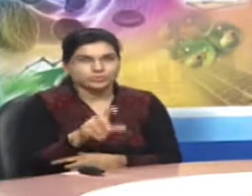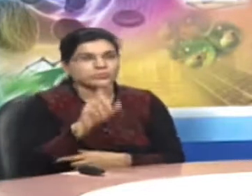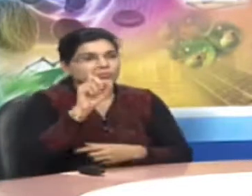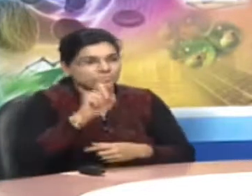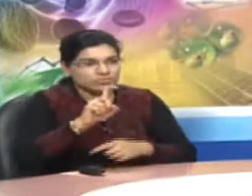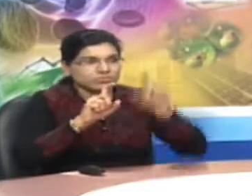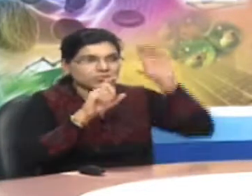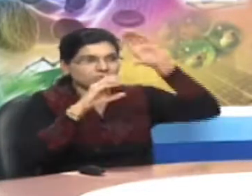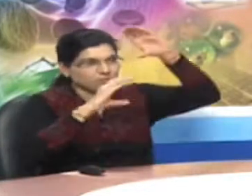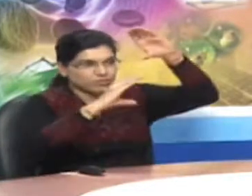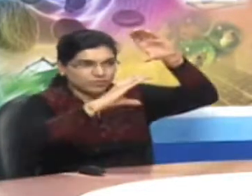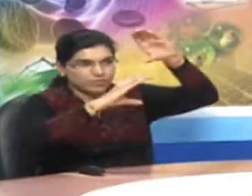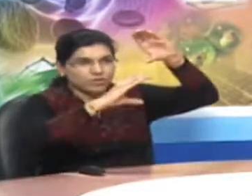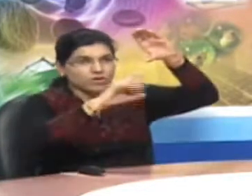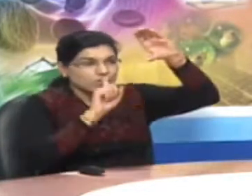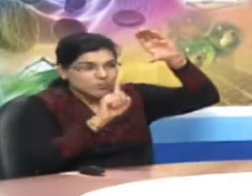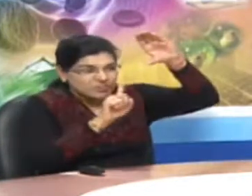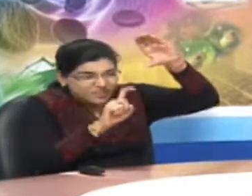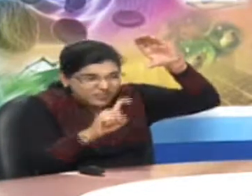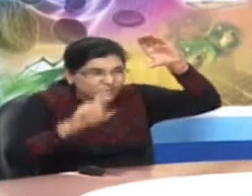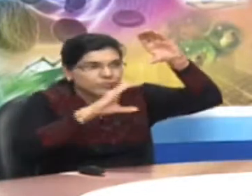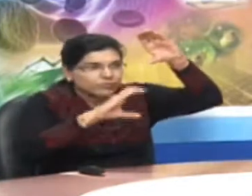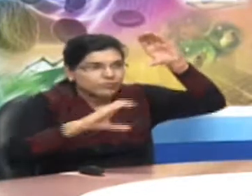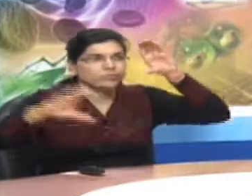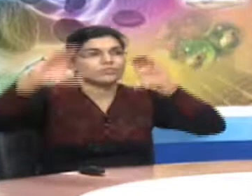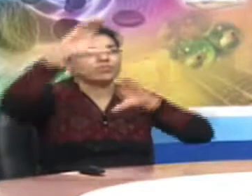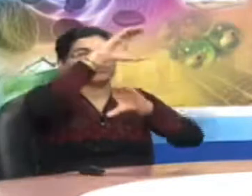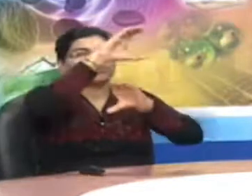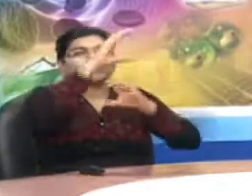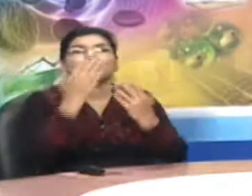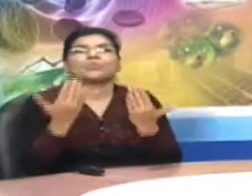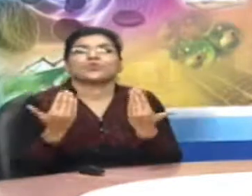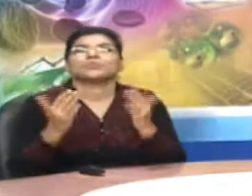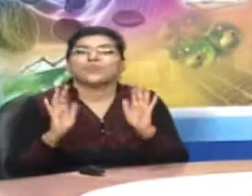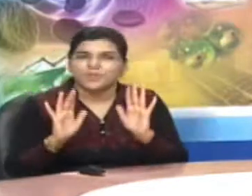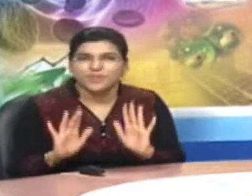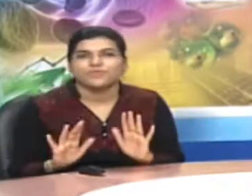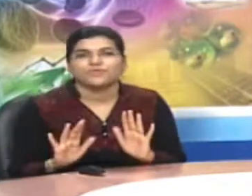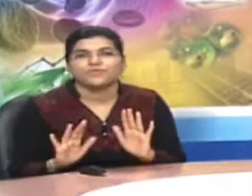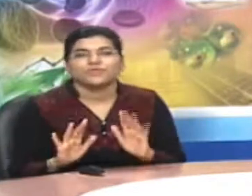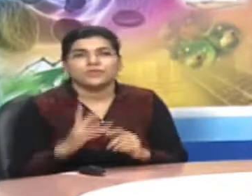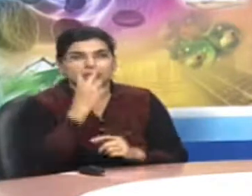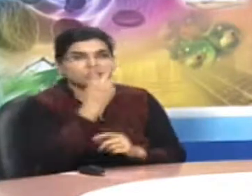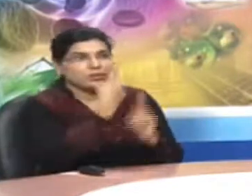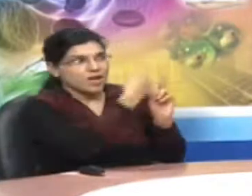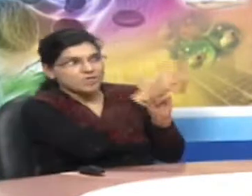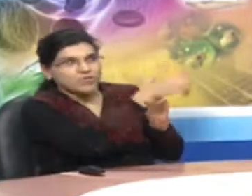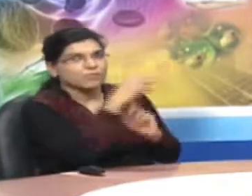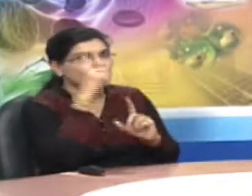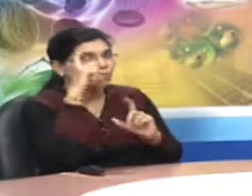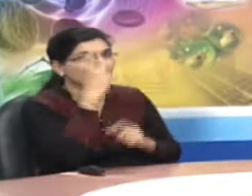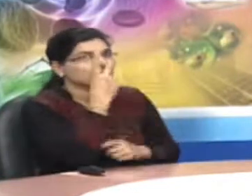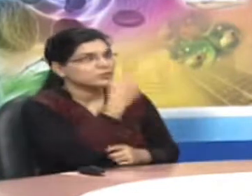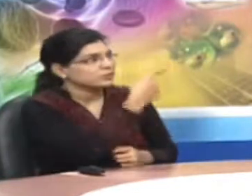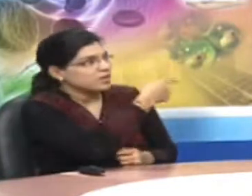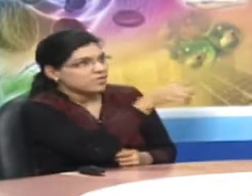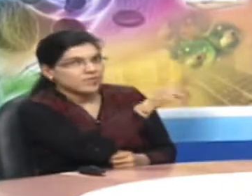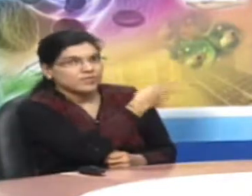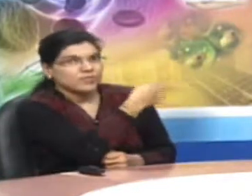you see in the given presentation, that the reorder of the slides were done. The second became third and the